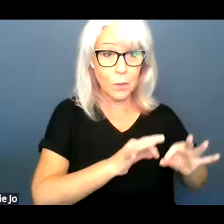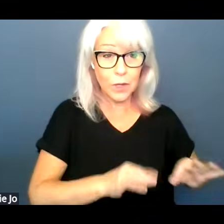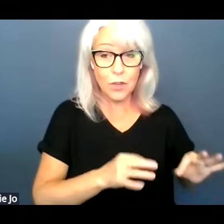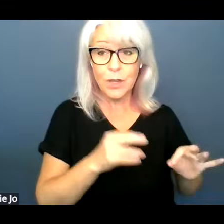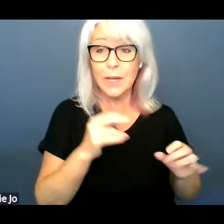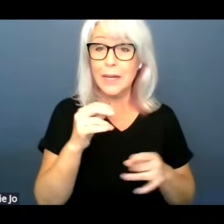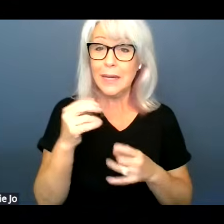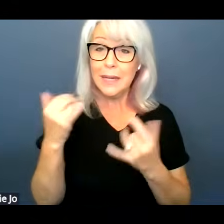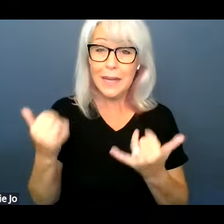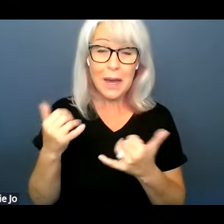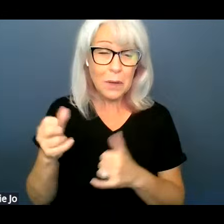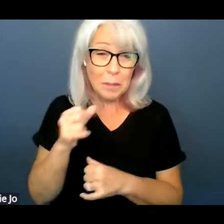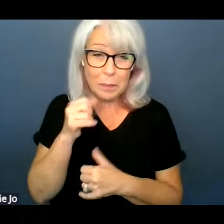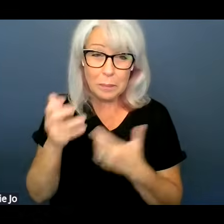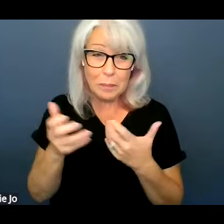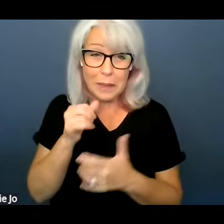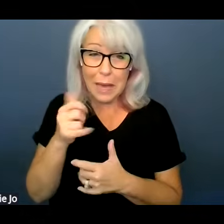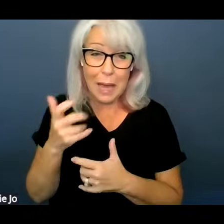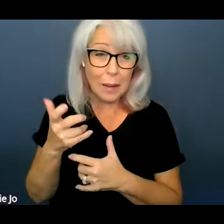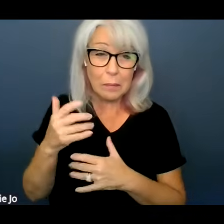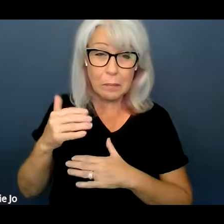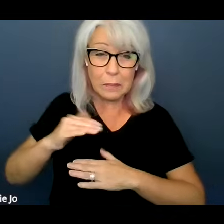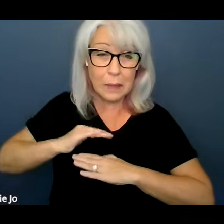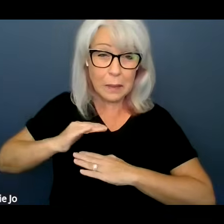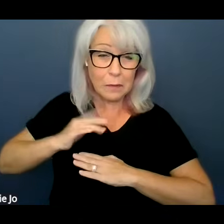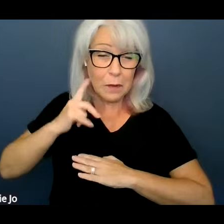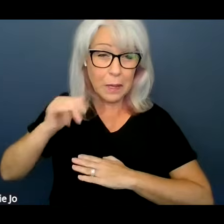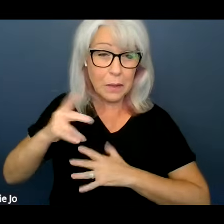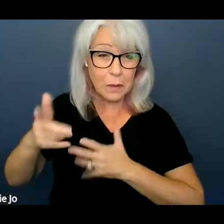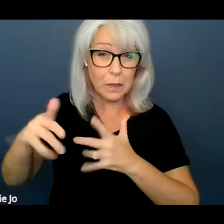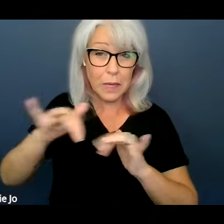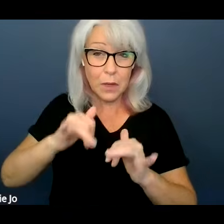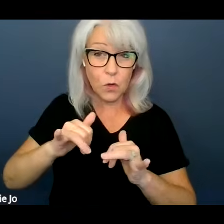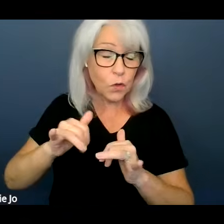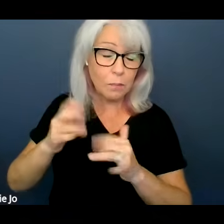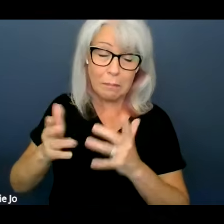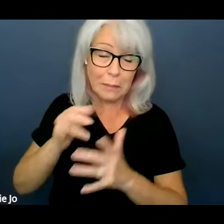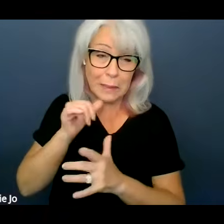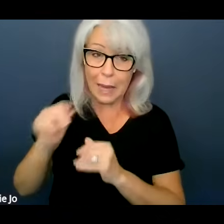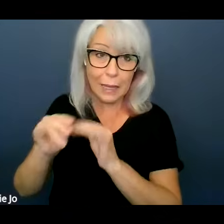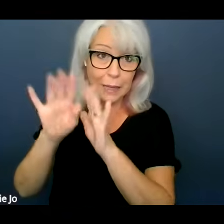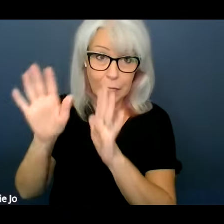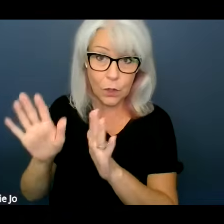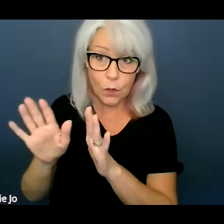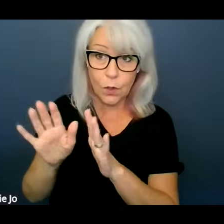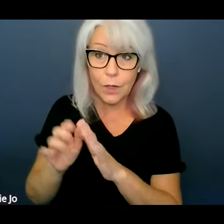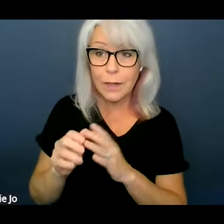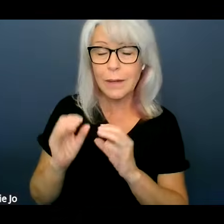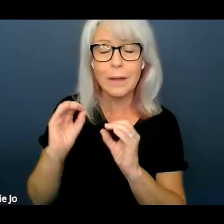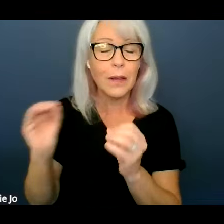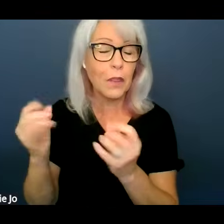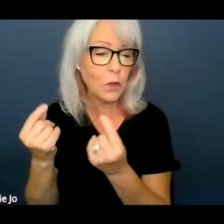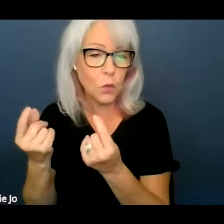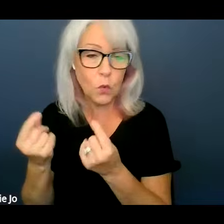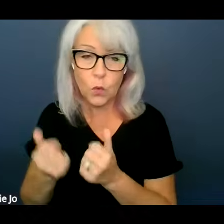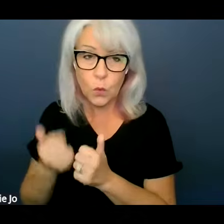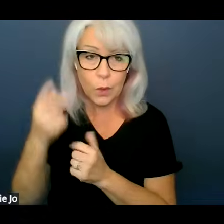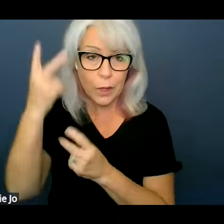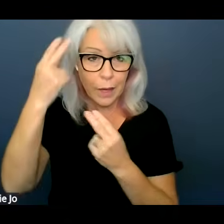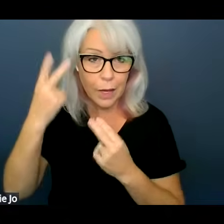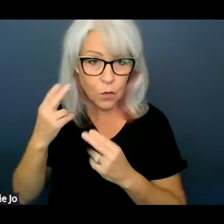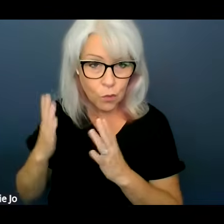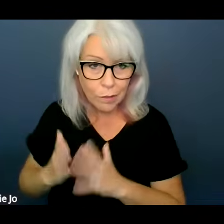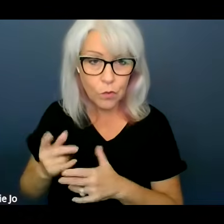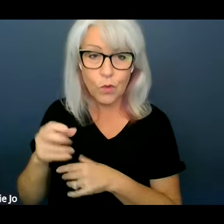the standard of being true and impartial, and certainly not clear. This does not have anything to do with hairdressers or drivers